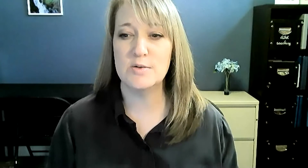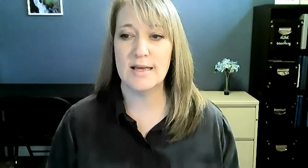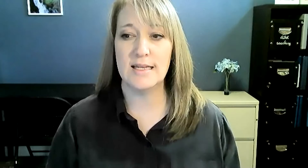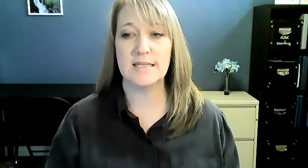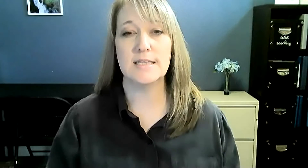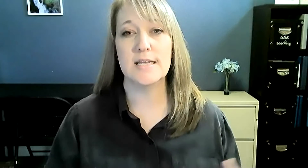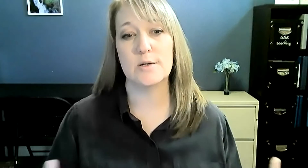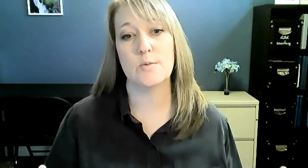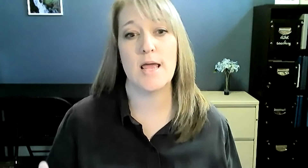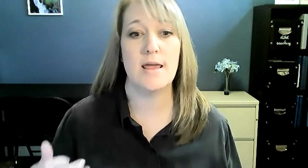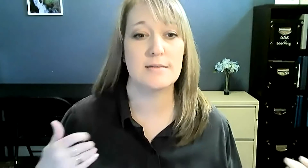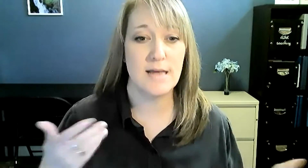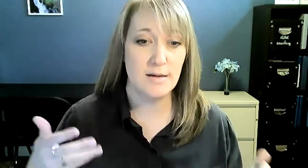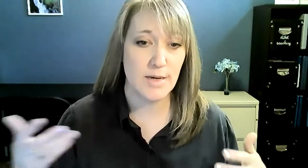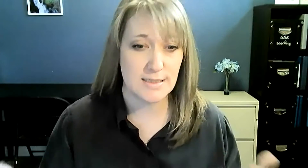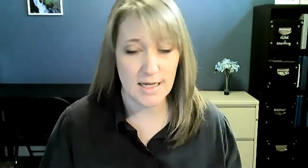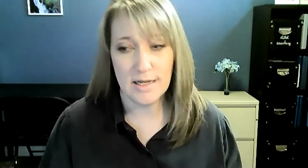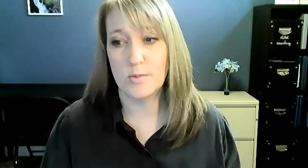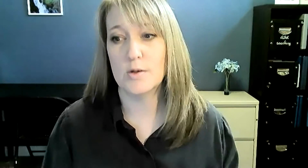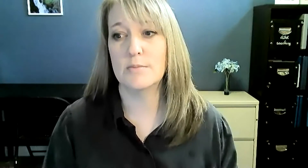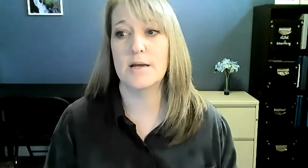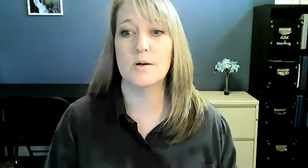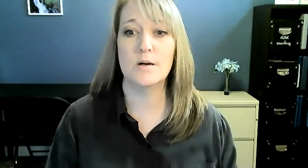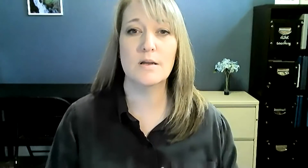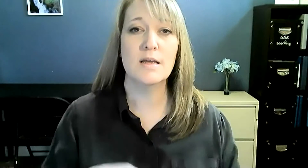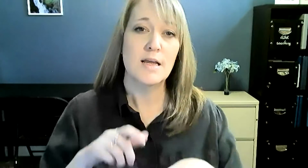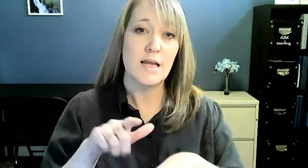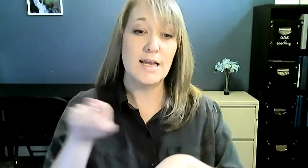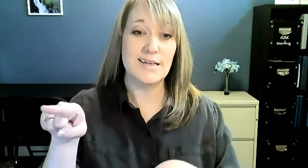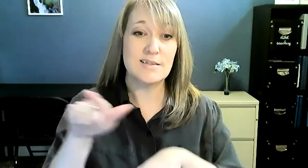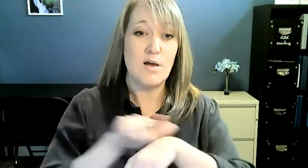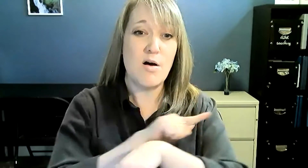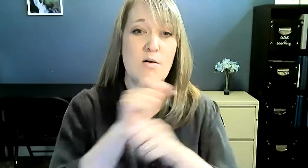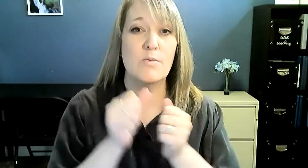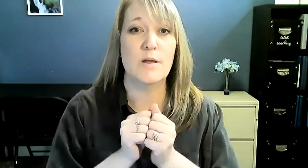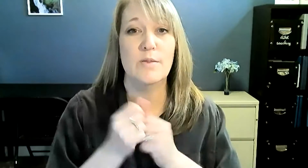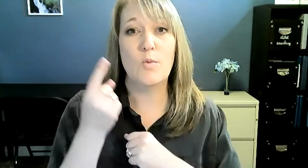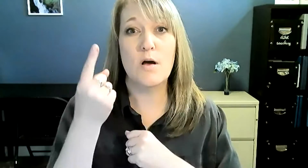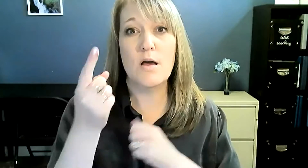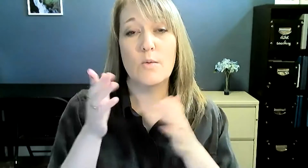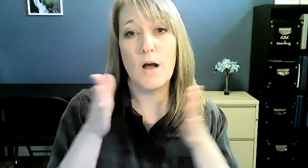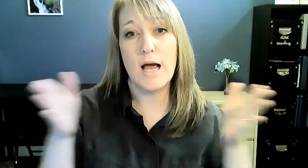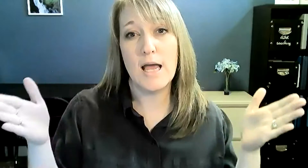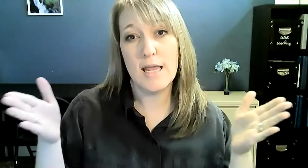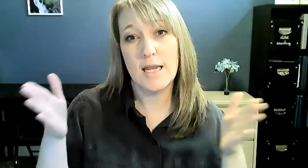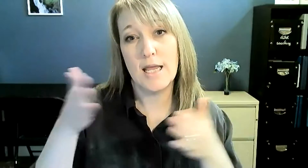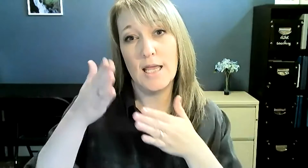that in a linear way, sign by sign, word by word. It's long with one wide